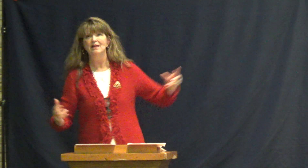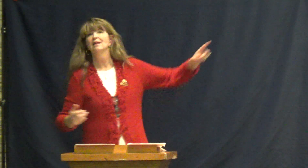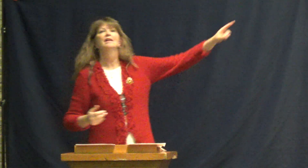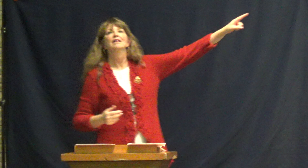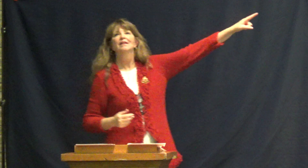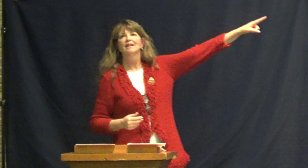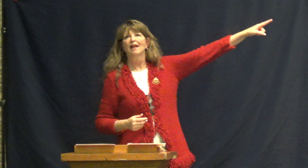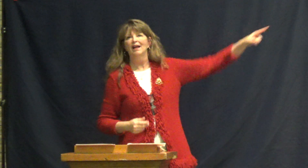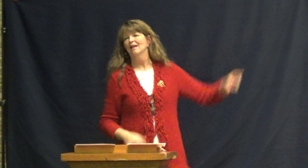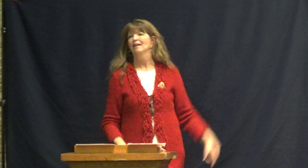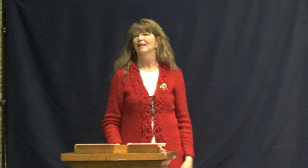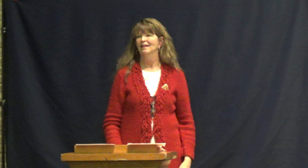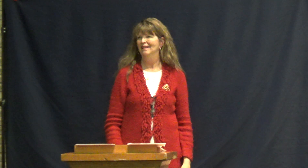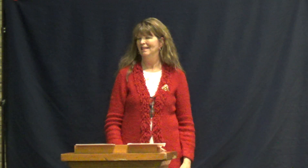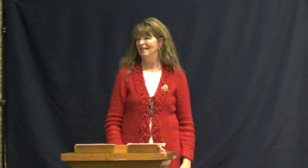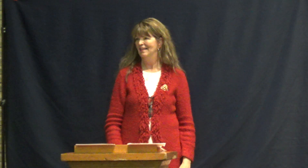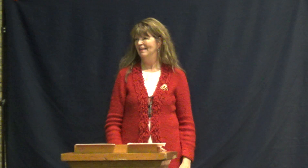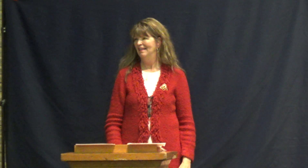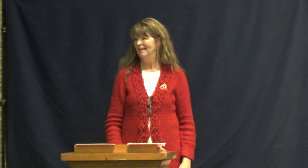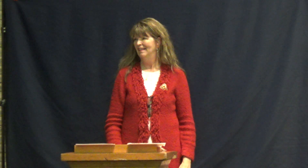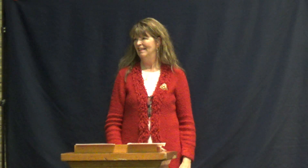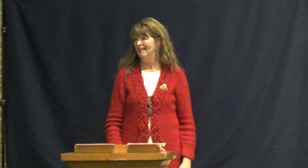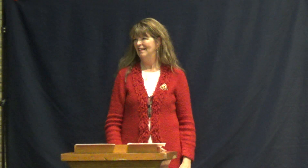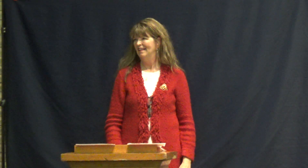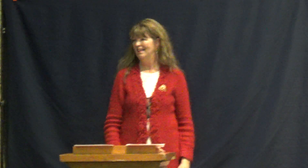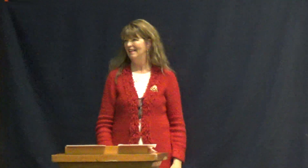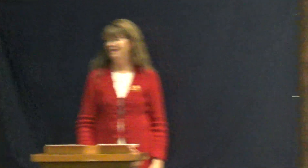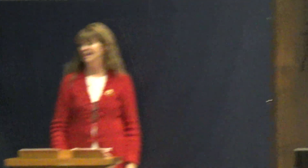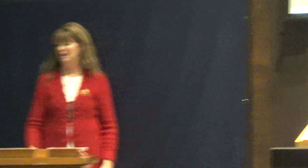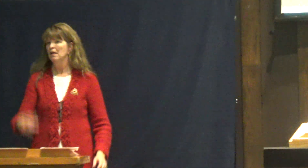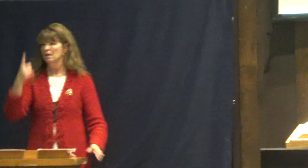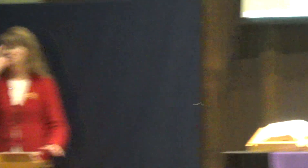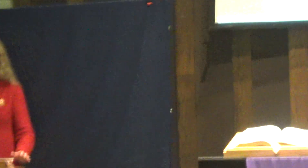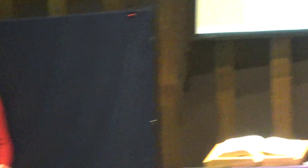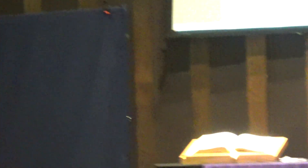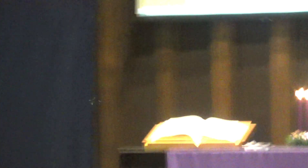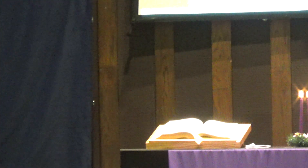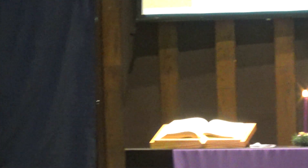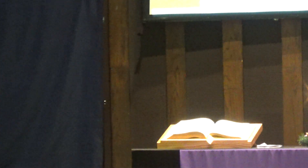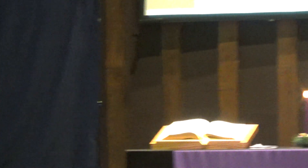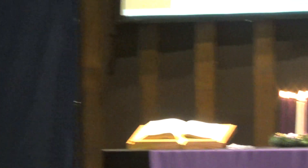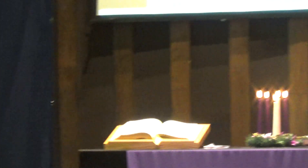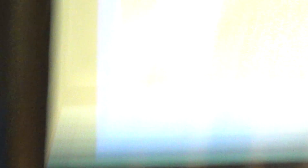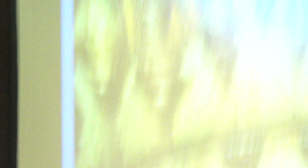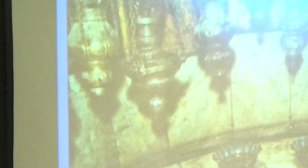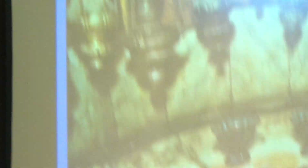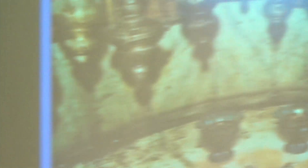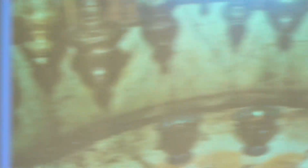it. And the inside, the interior looks like this.